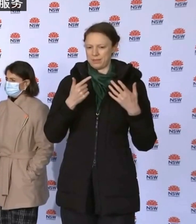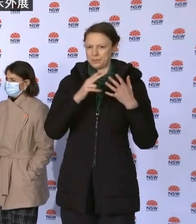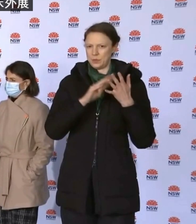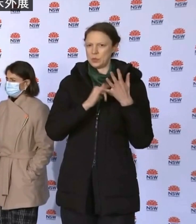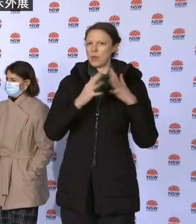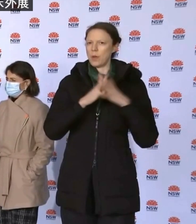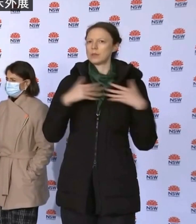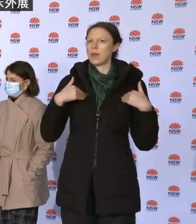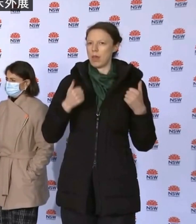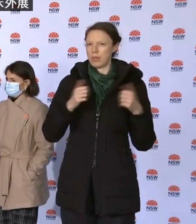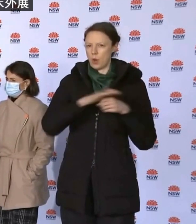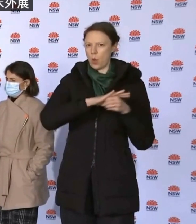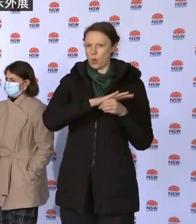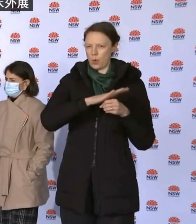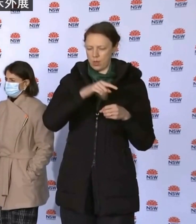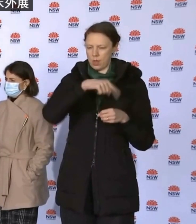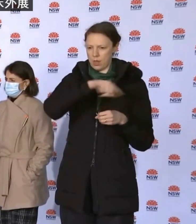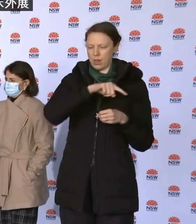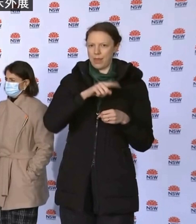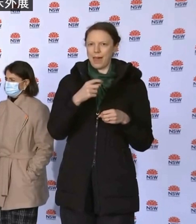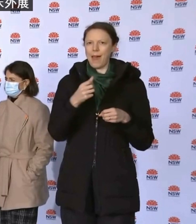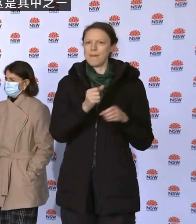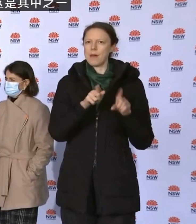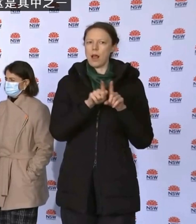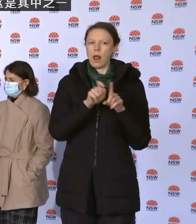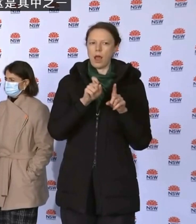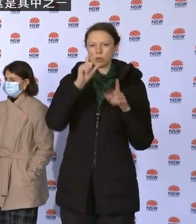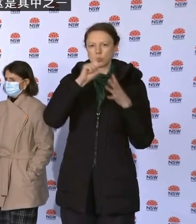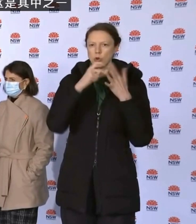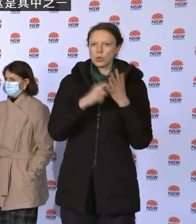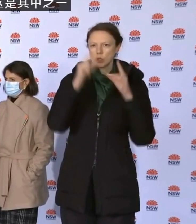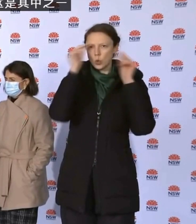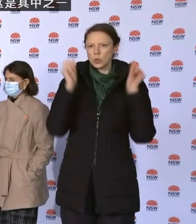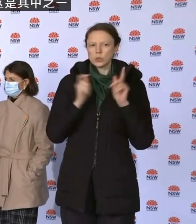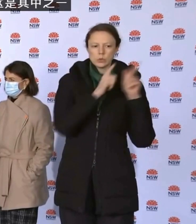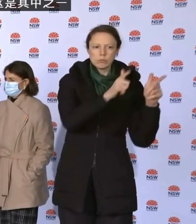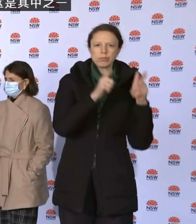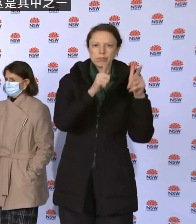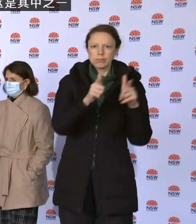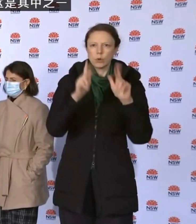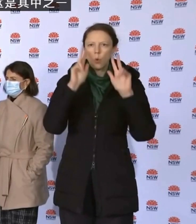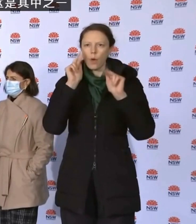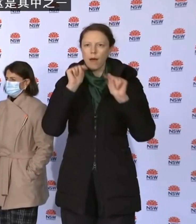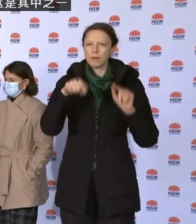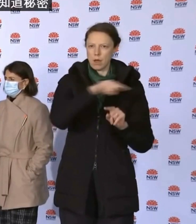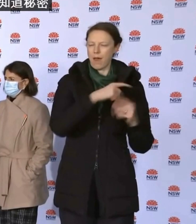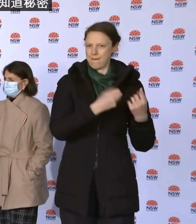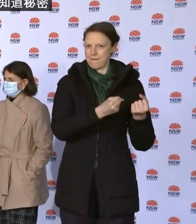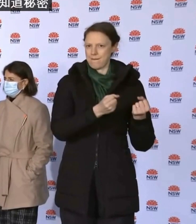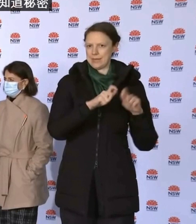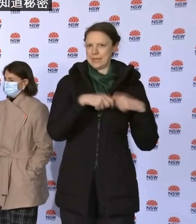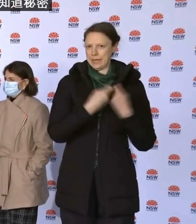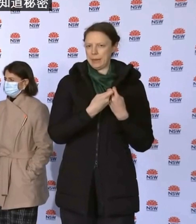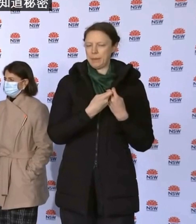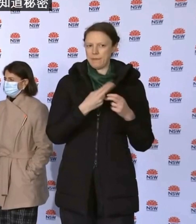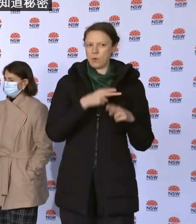area and have got a clinical outreach to care teams. But I think it's important to know, and this is one of the factors I want